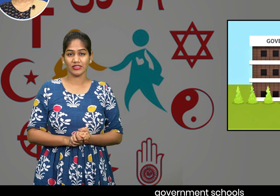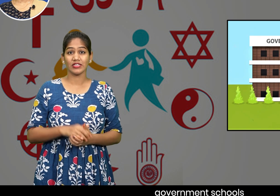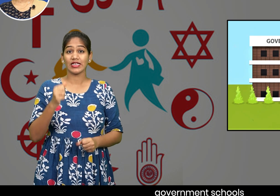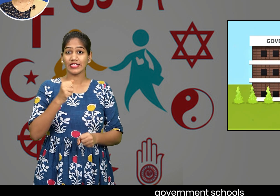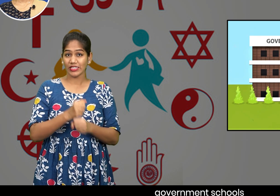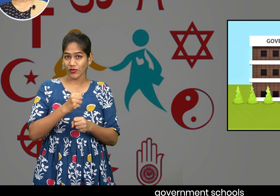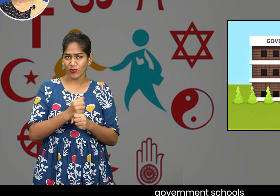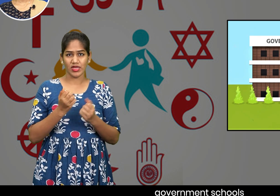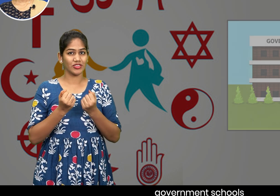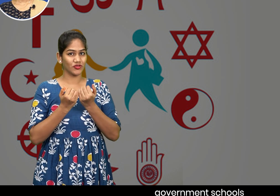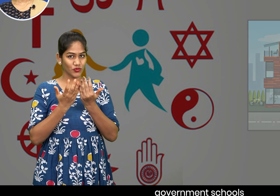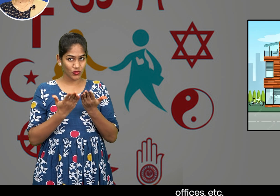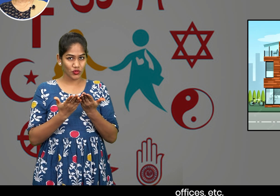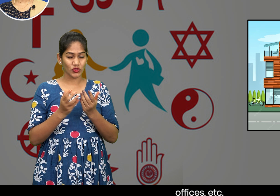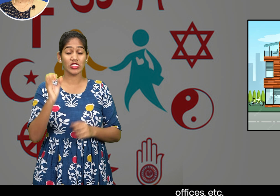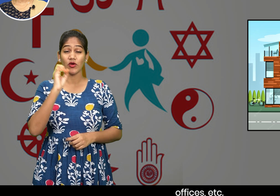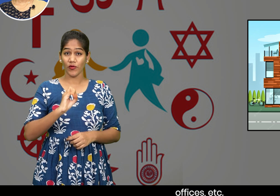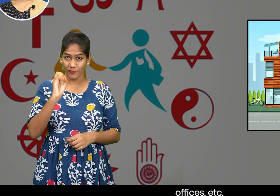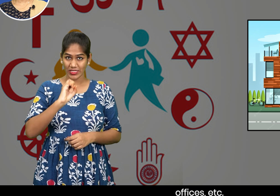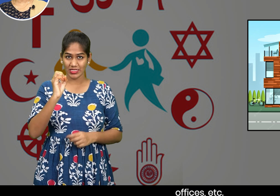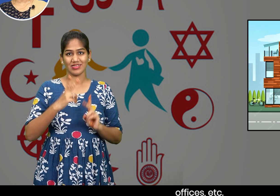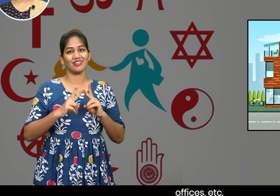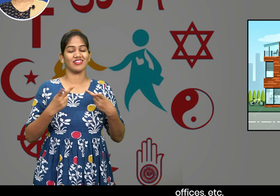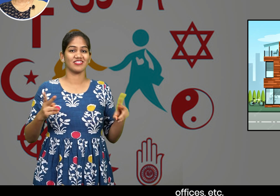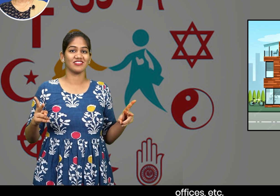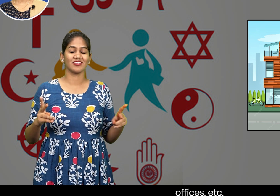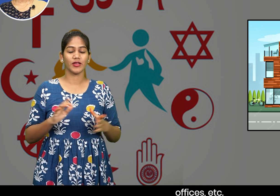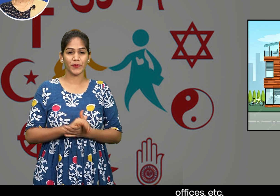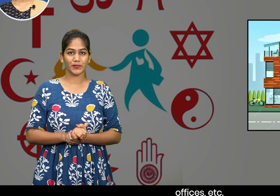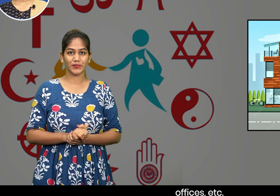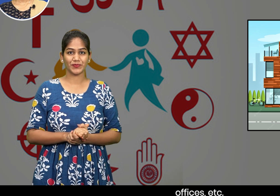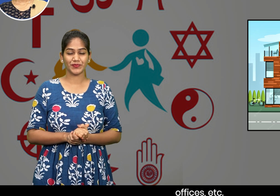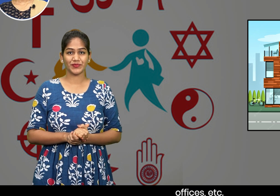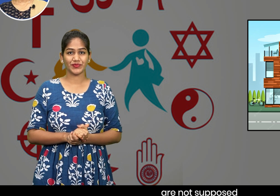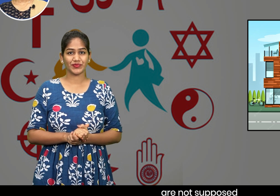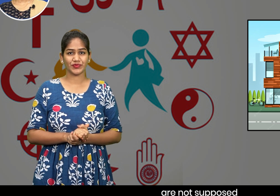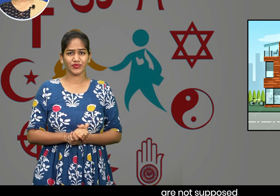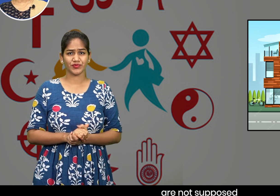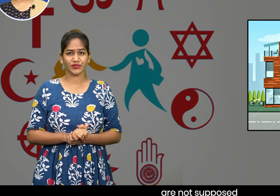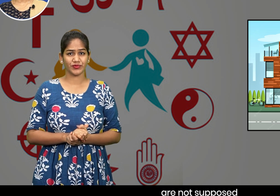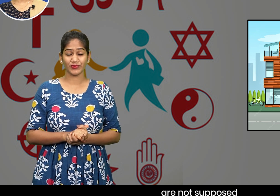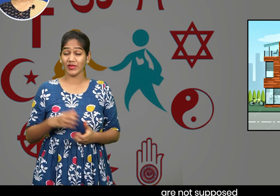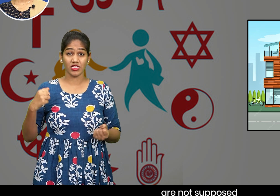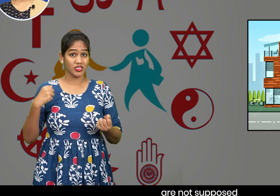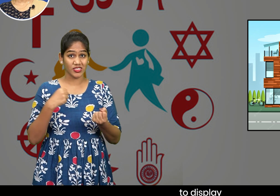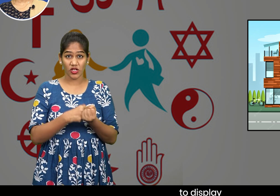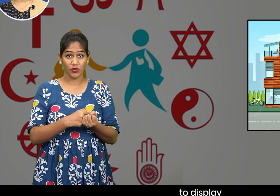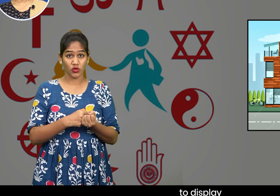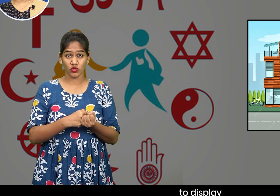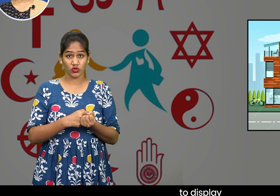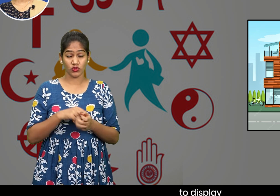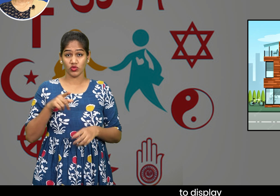government schools, offices, etc. are not supposed